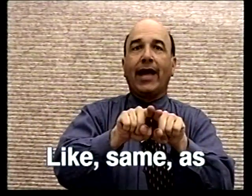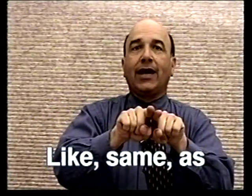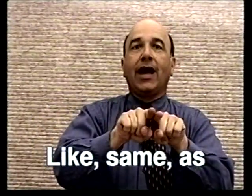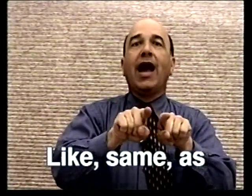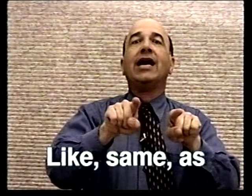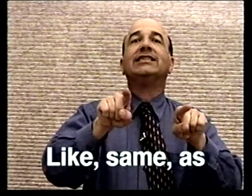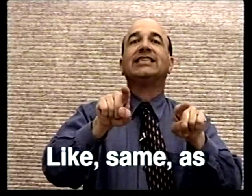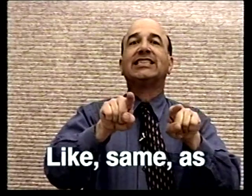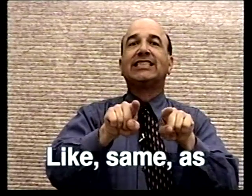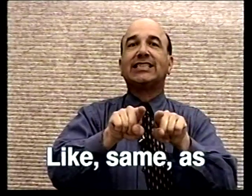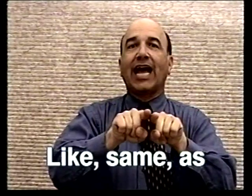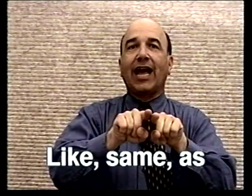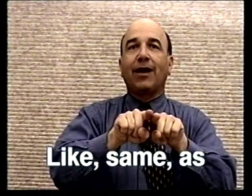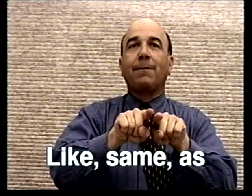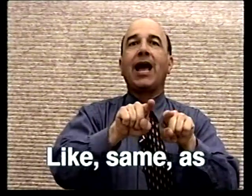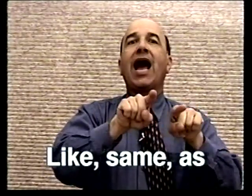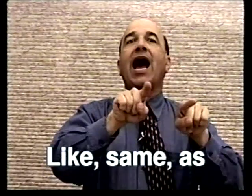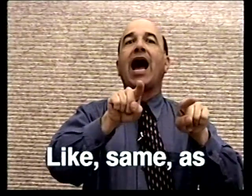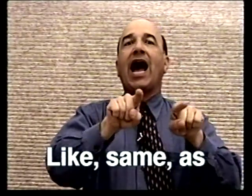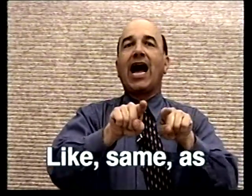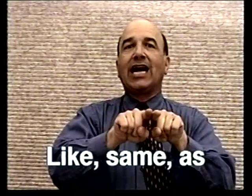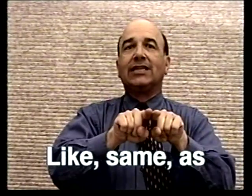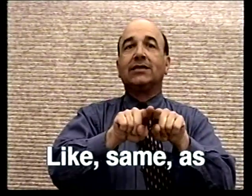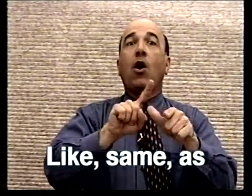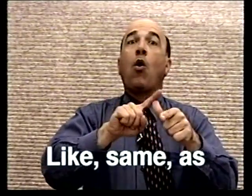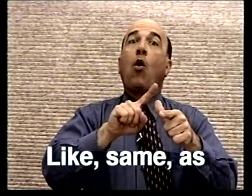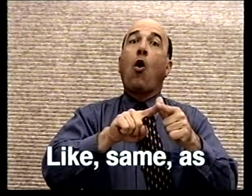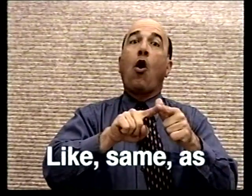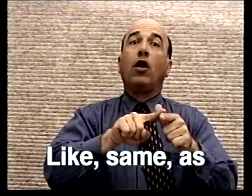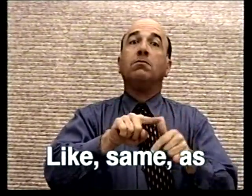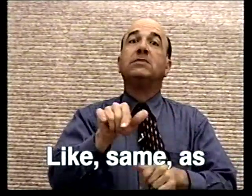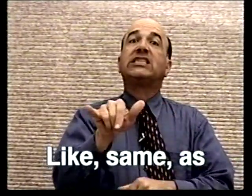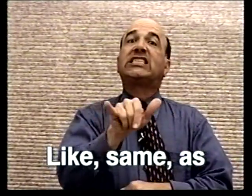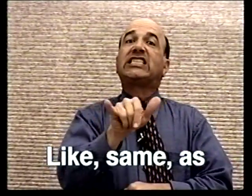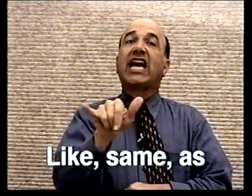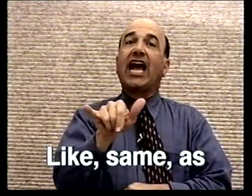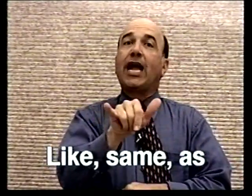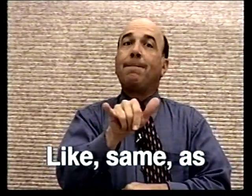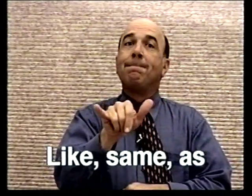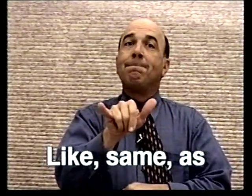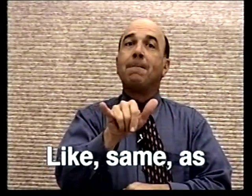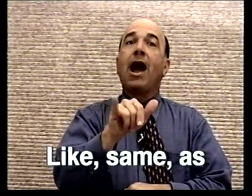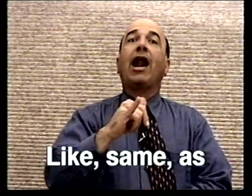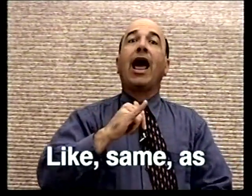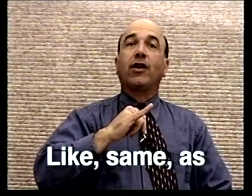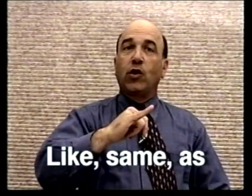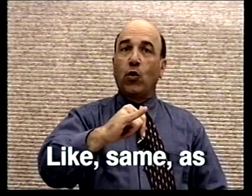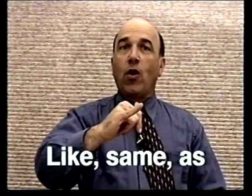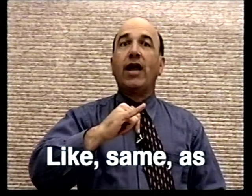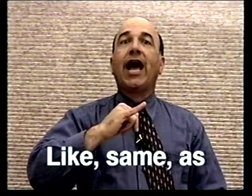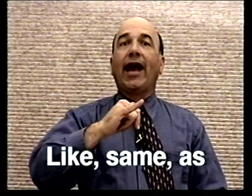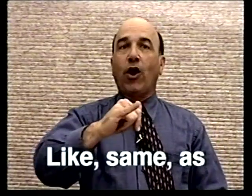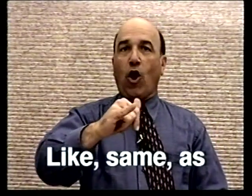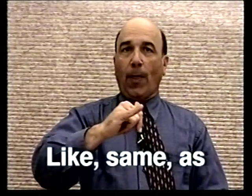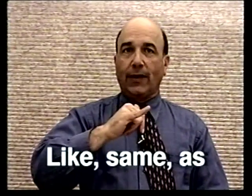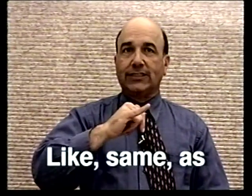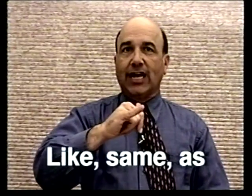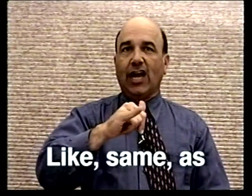Like, same, as, or same, like you and I are the